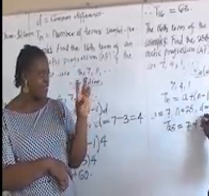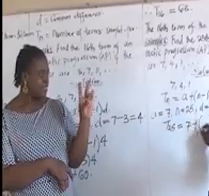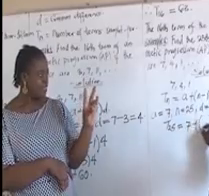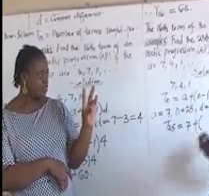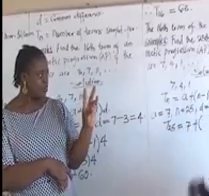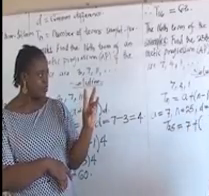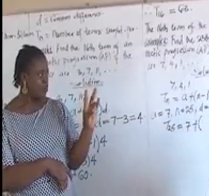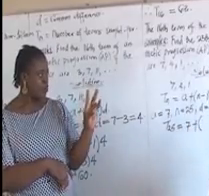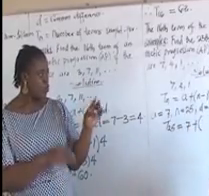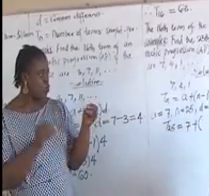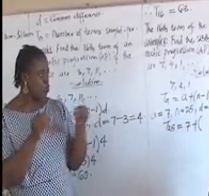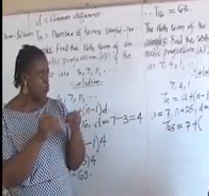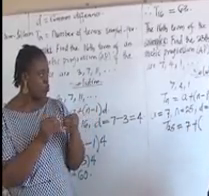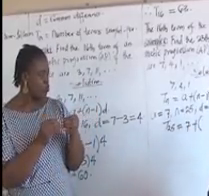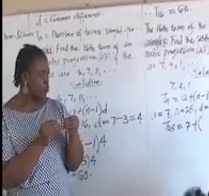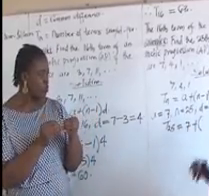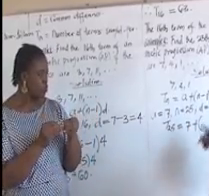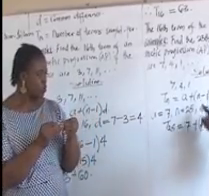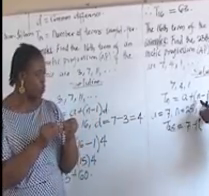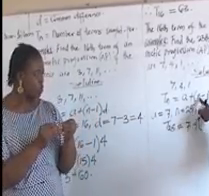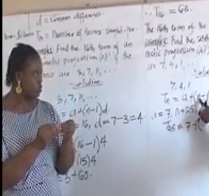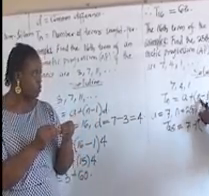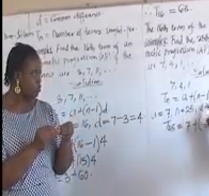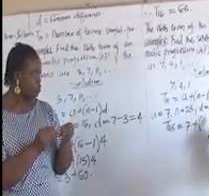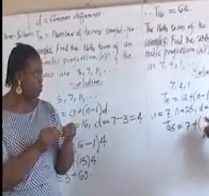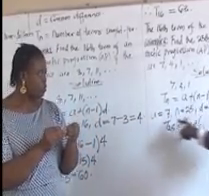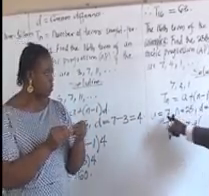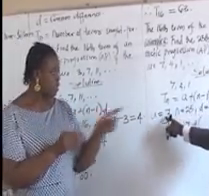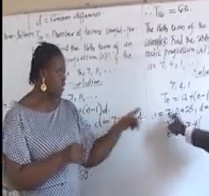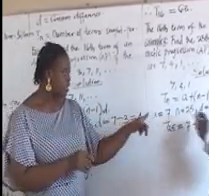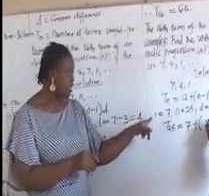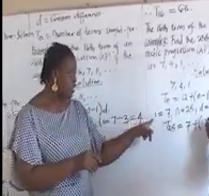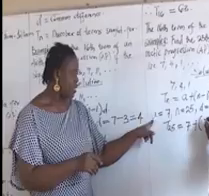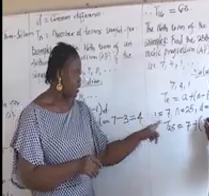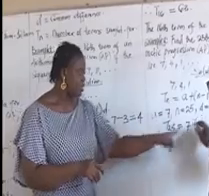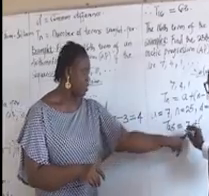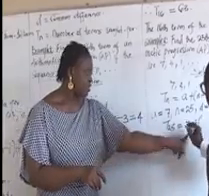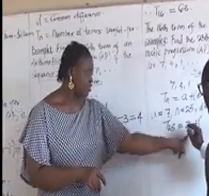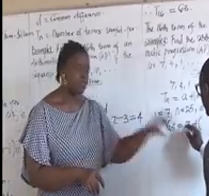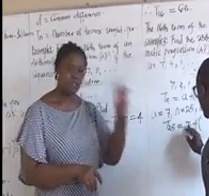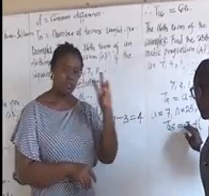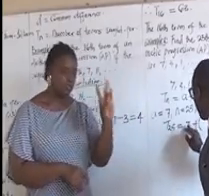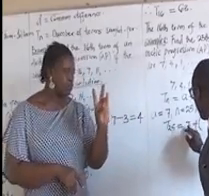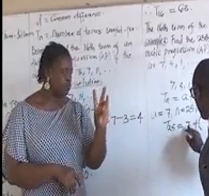formula brackets n which is 7.